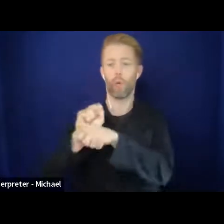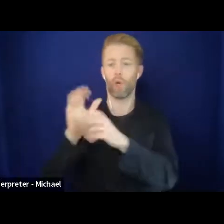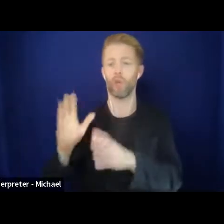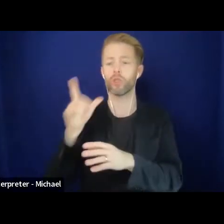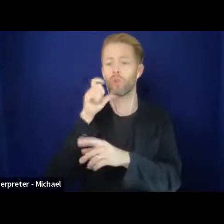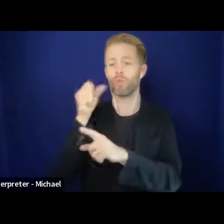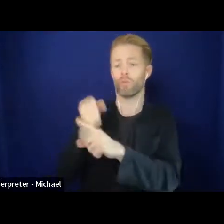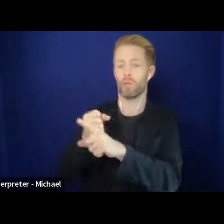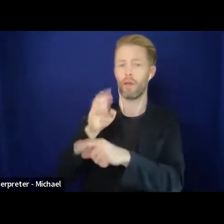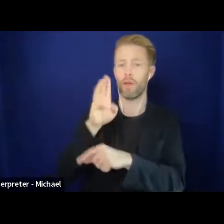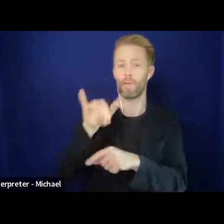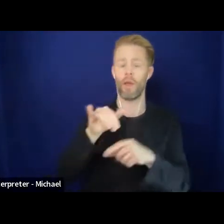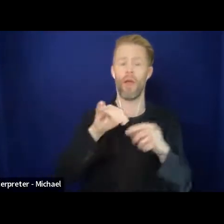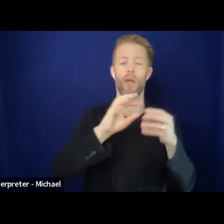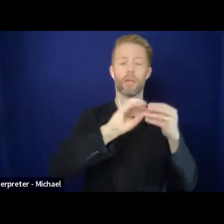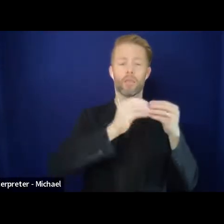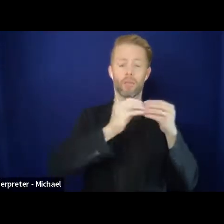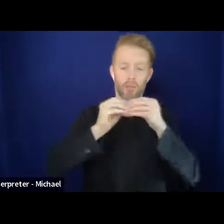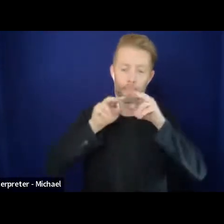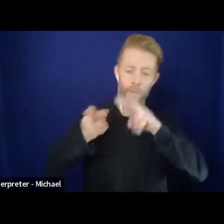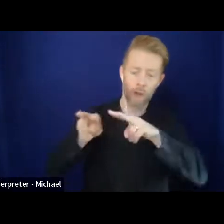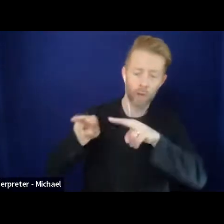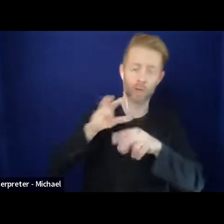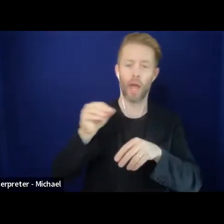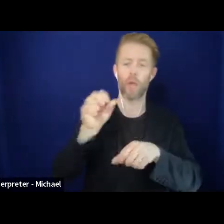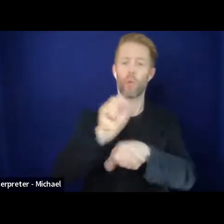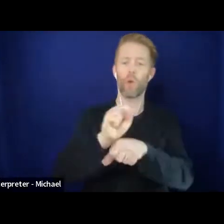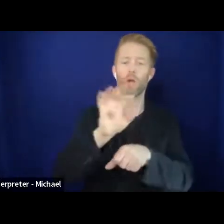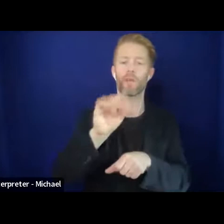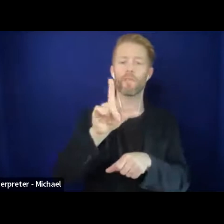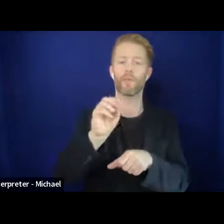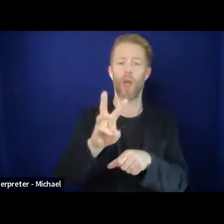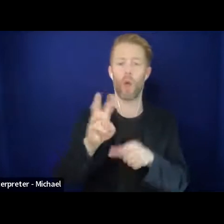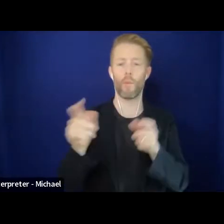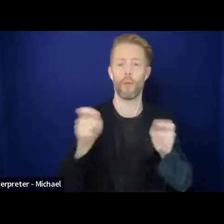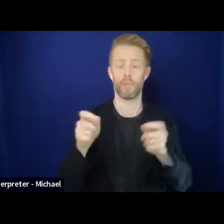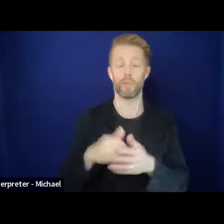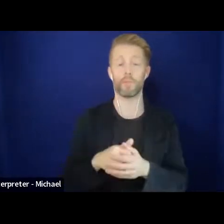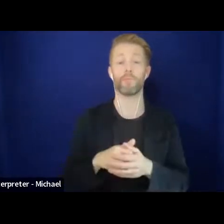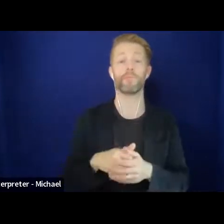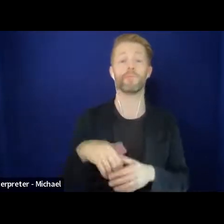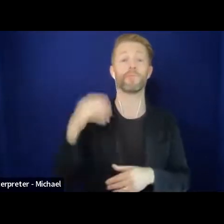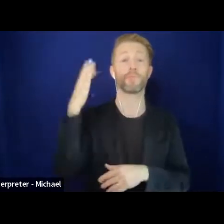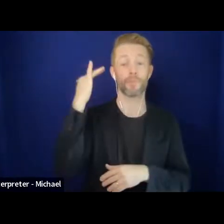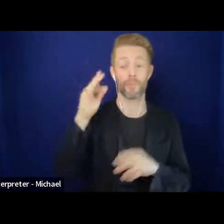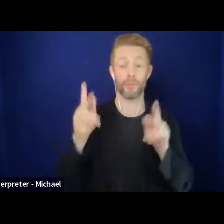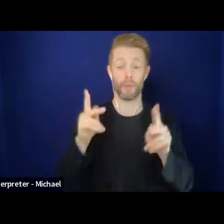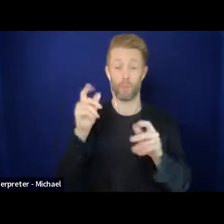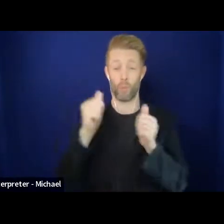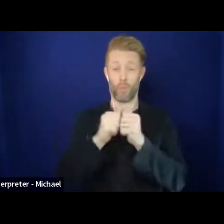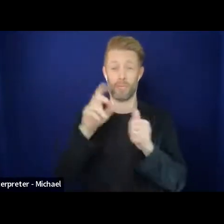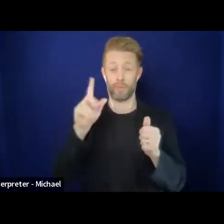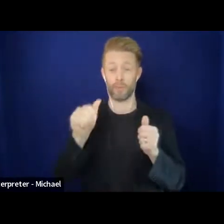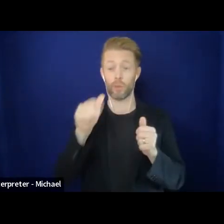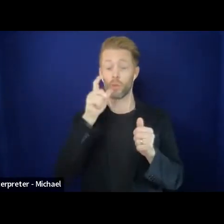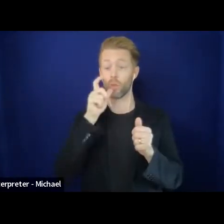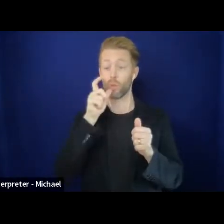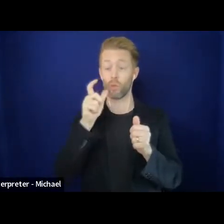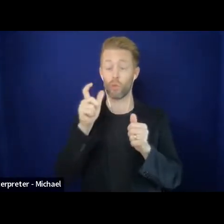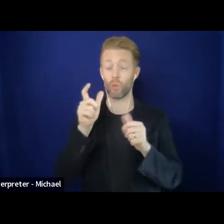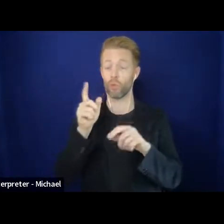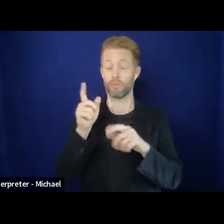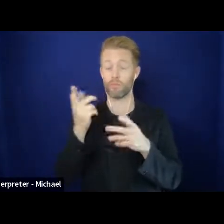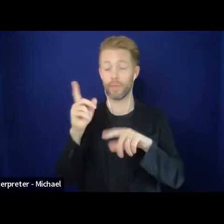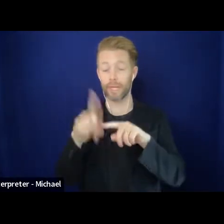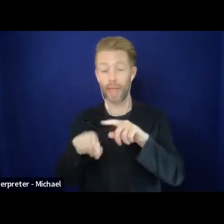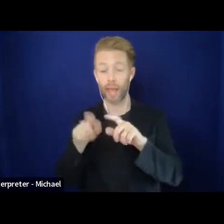monitoring and workflow management, in that people with disabilities that are negatively affected, that cannot be accommodated